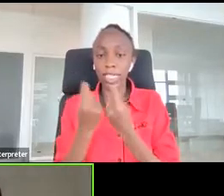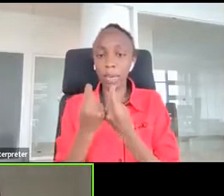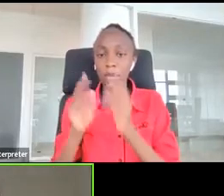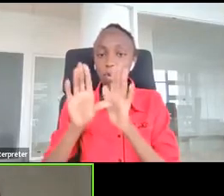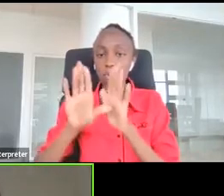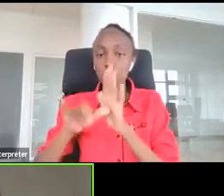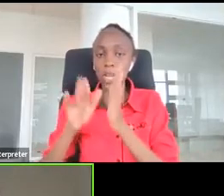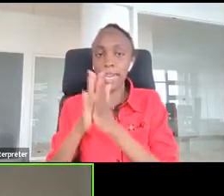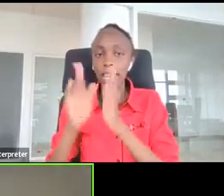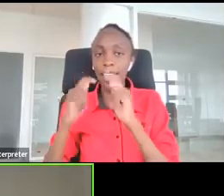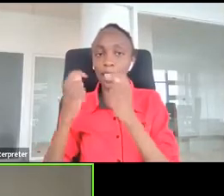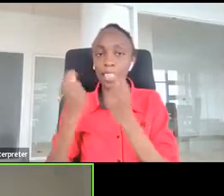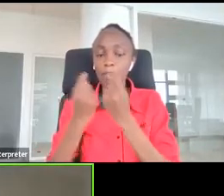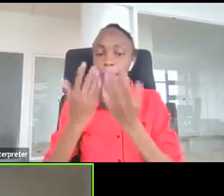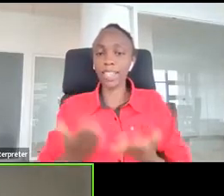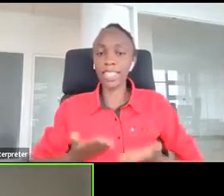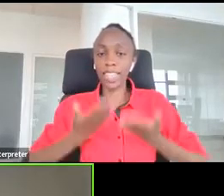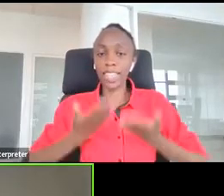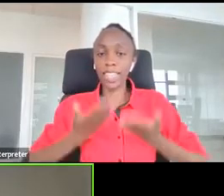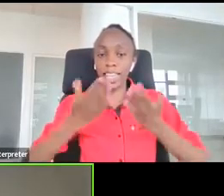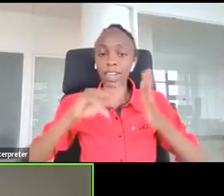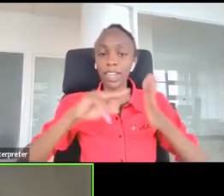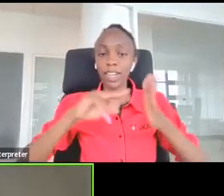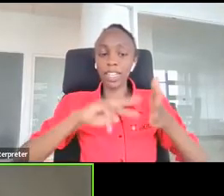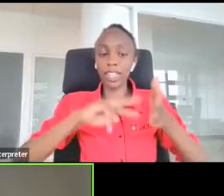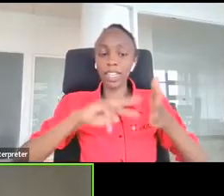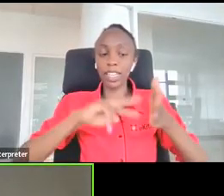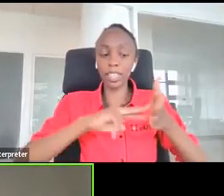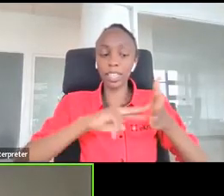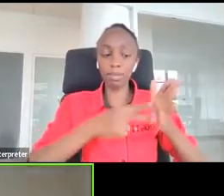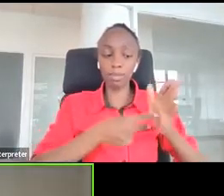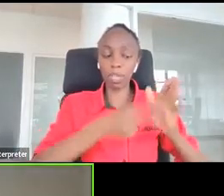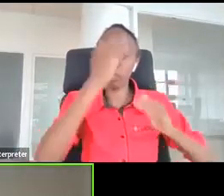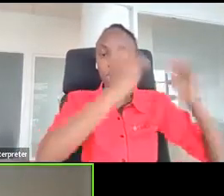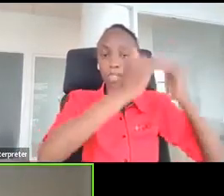with professionalism, efficiency, and integrity.